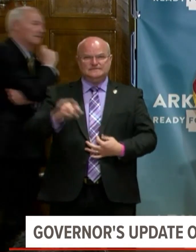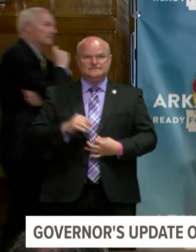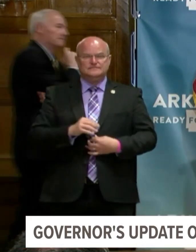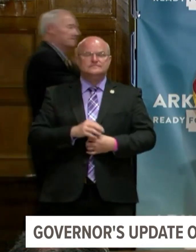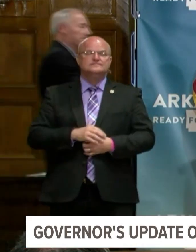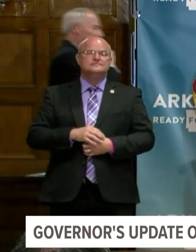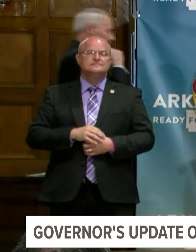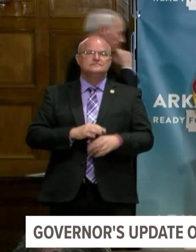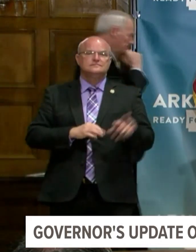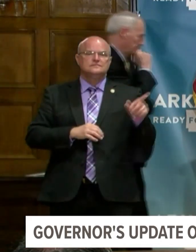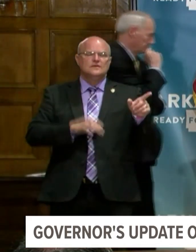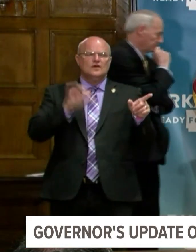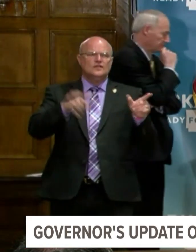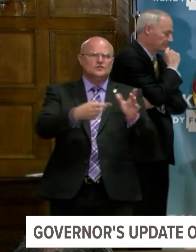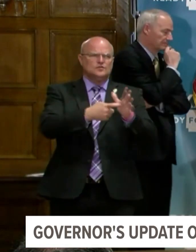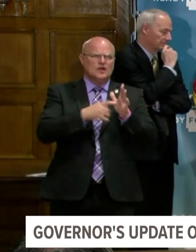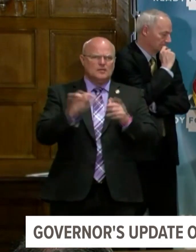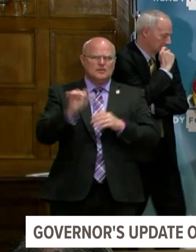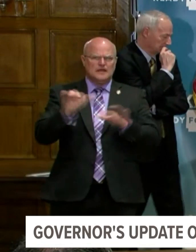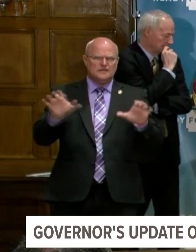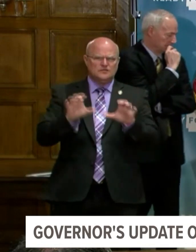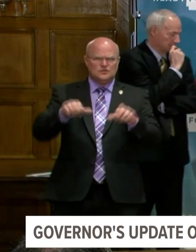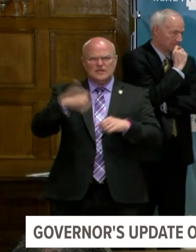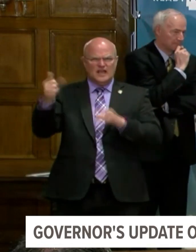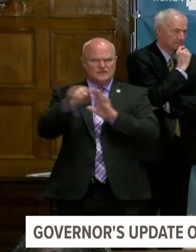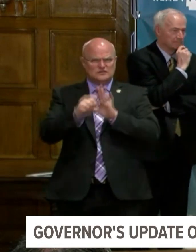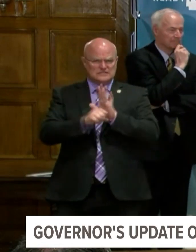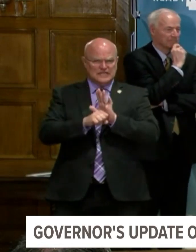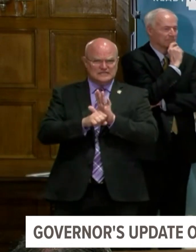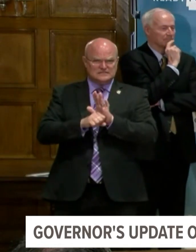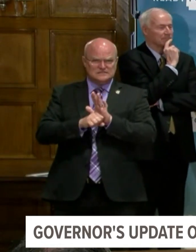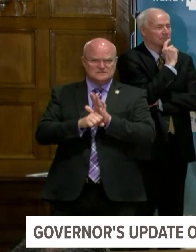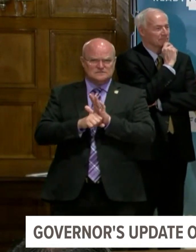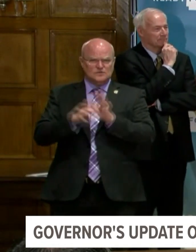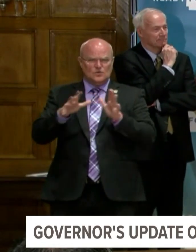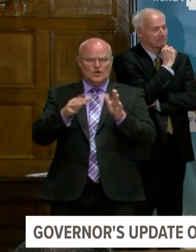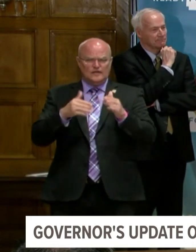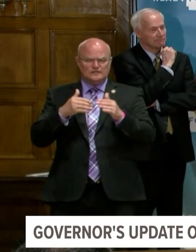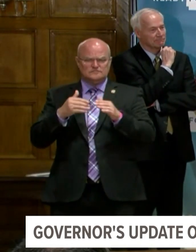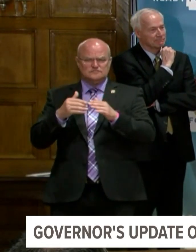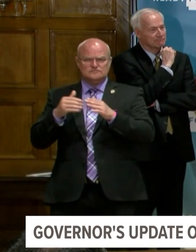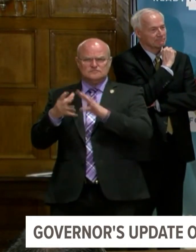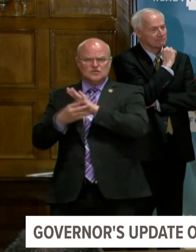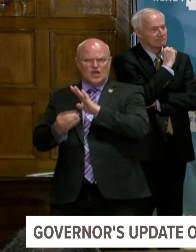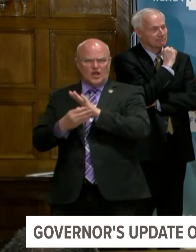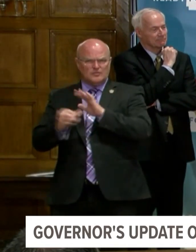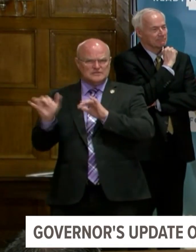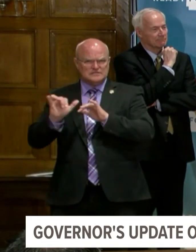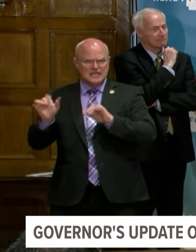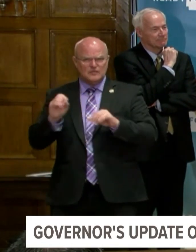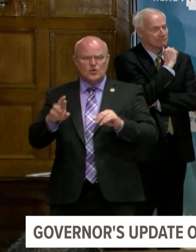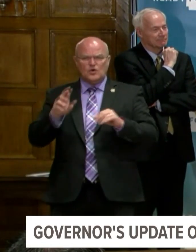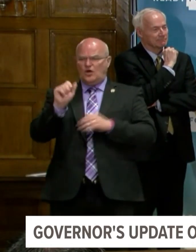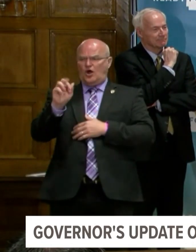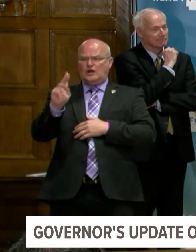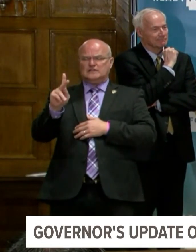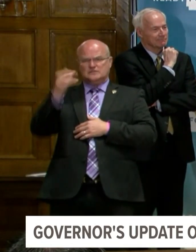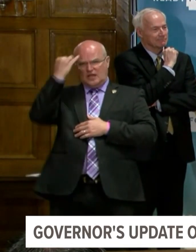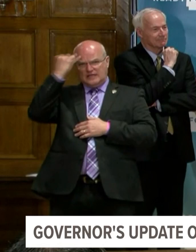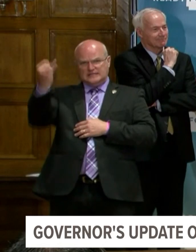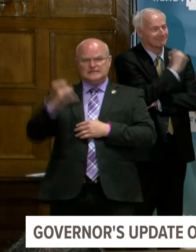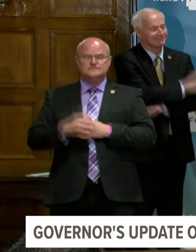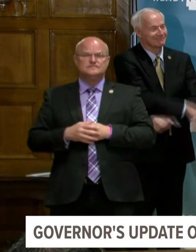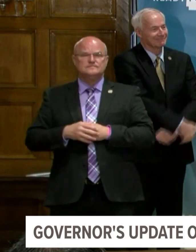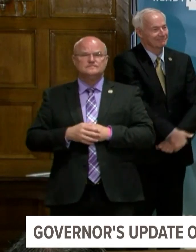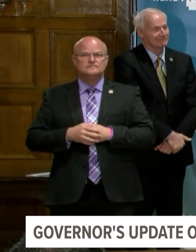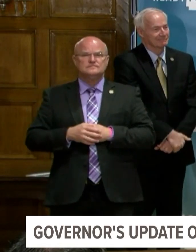Are those requirements kind of like they're doing in other states? I mean, what are they patterned after? Or is it just an Arkansas